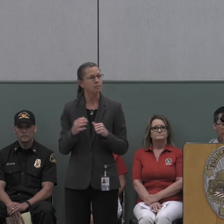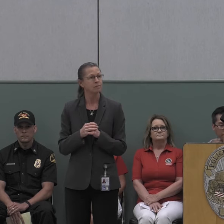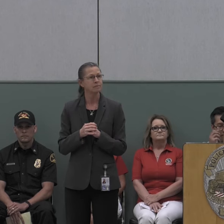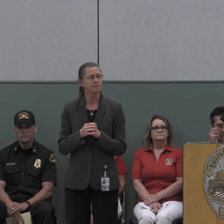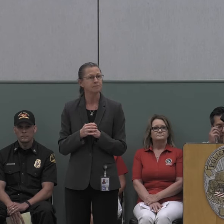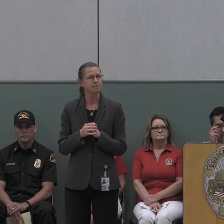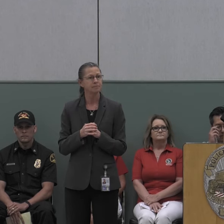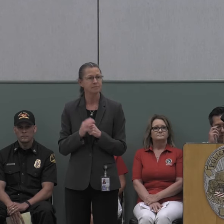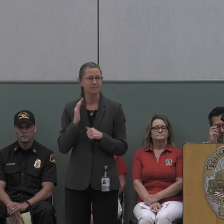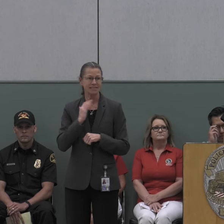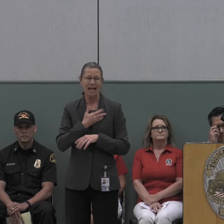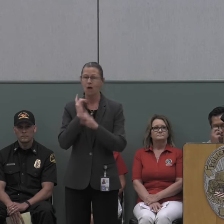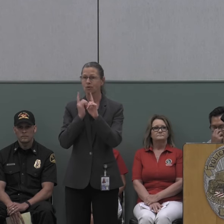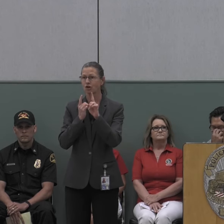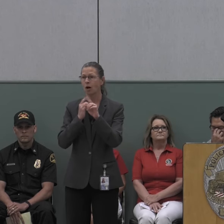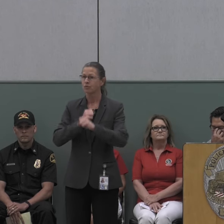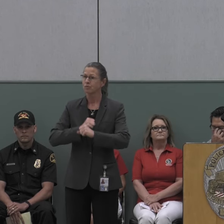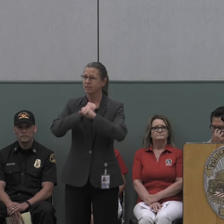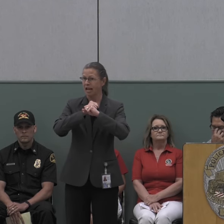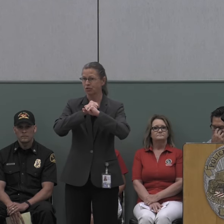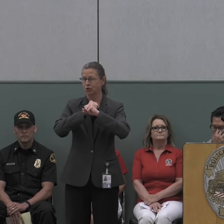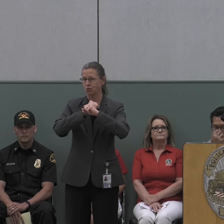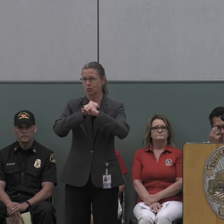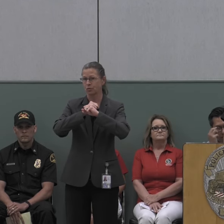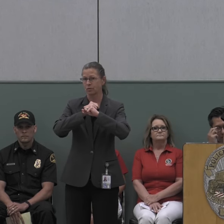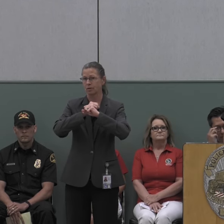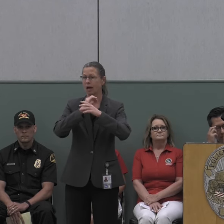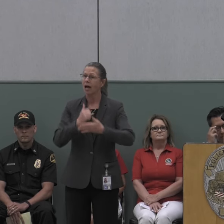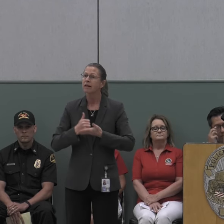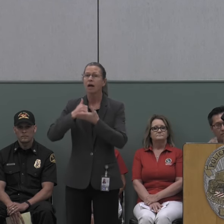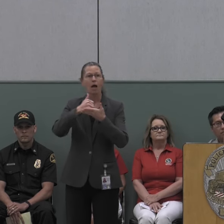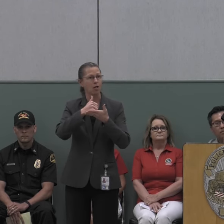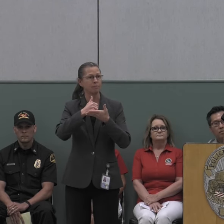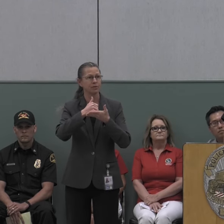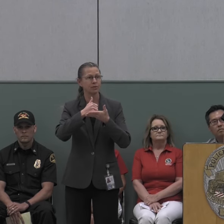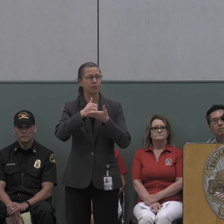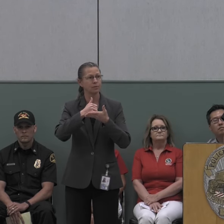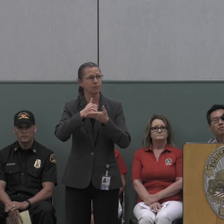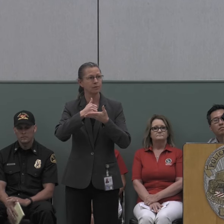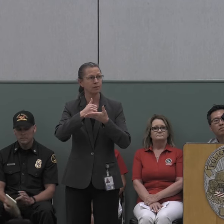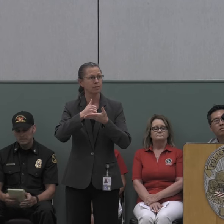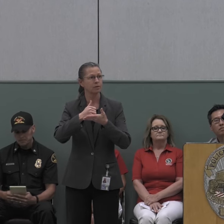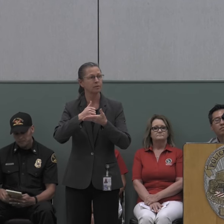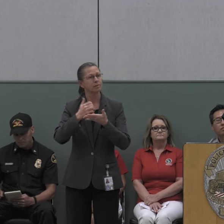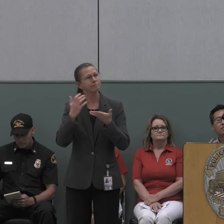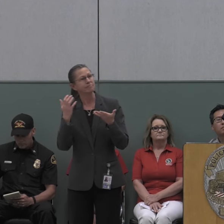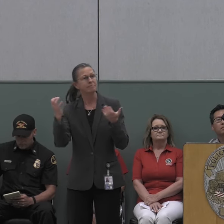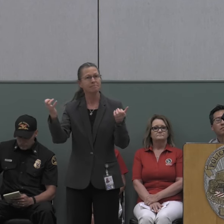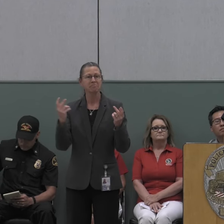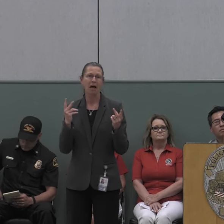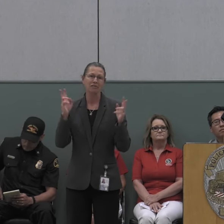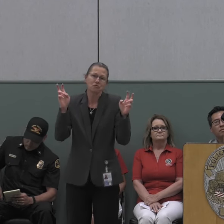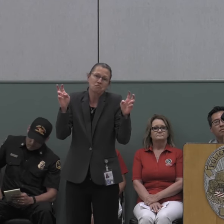you, but now try to help you to get back to some normal way of